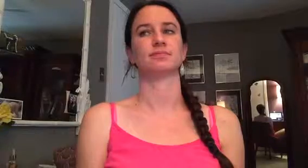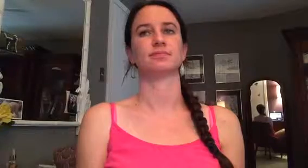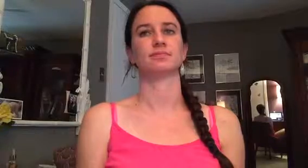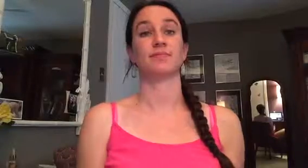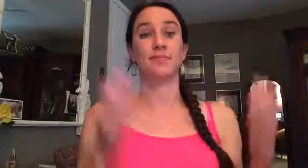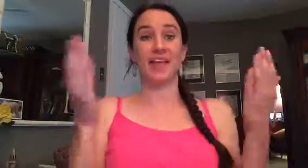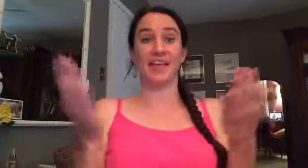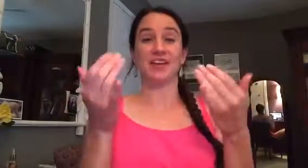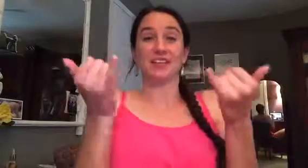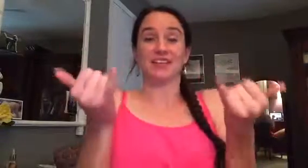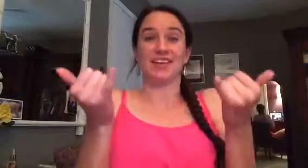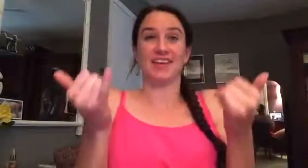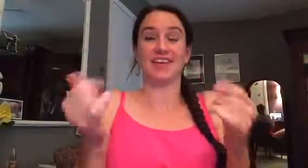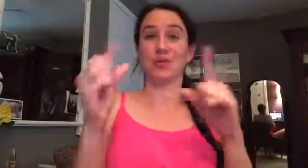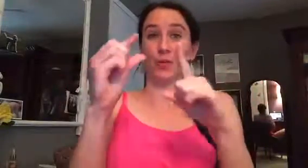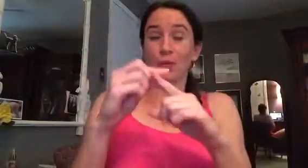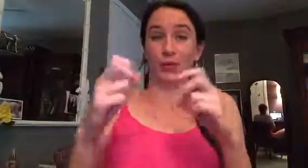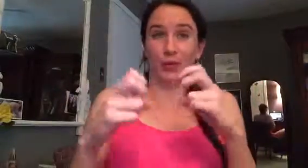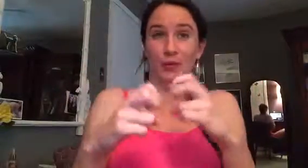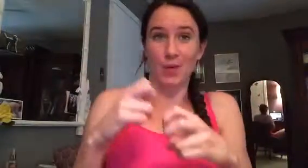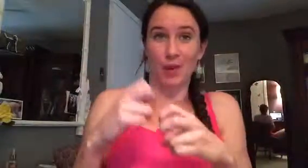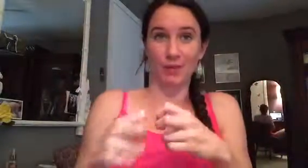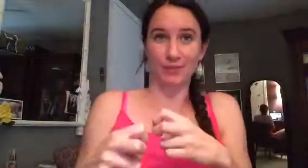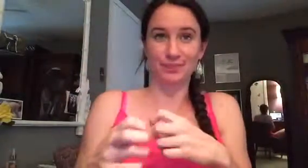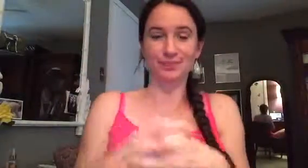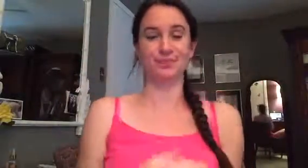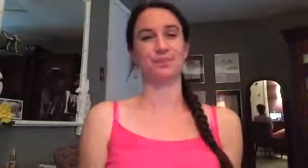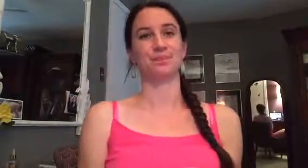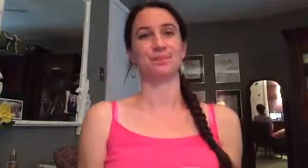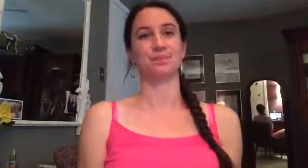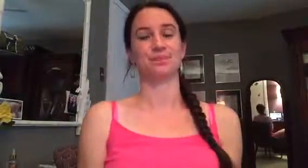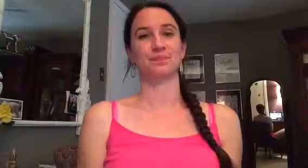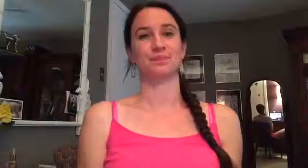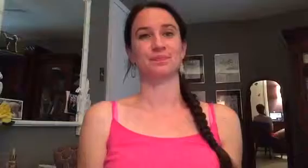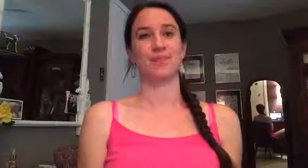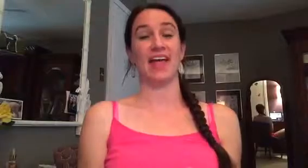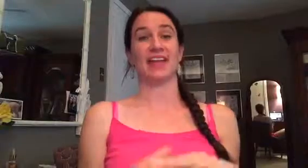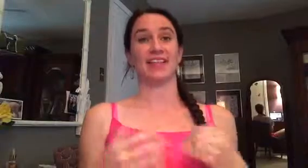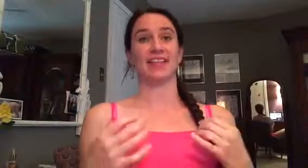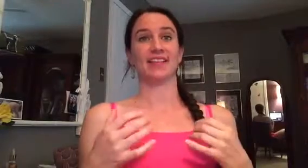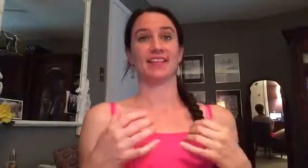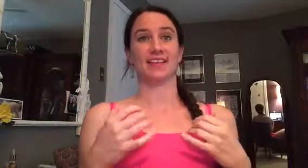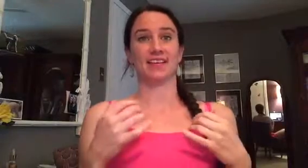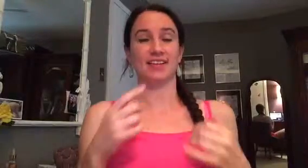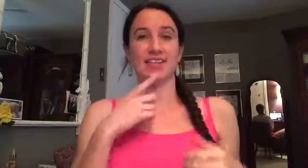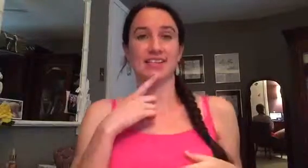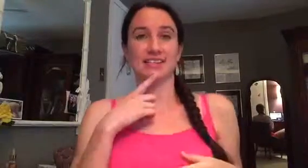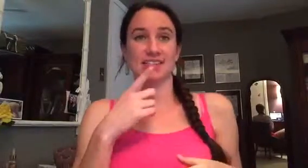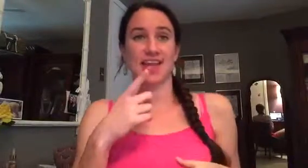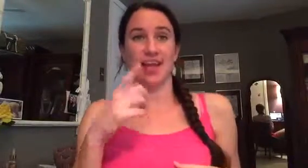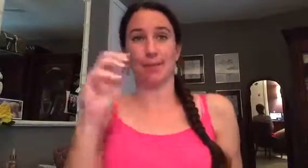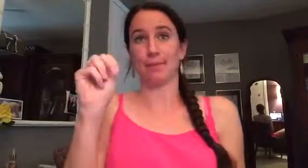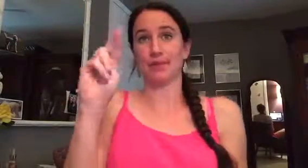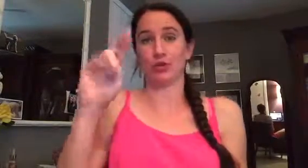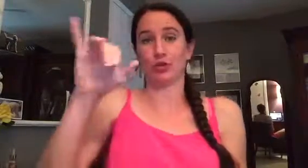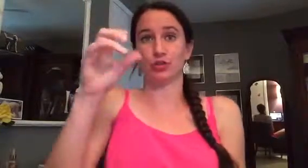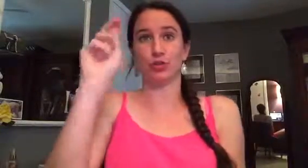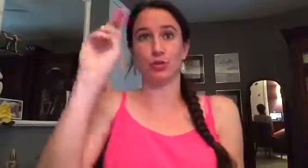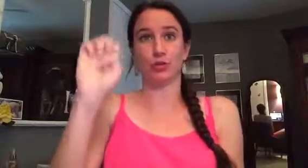Here's today's word problem. Let's say Mr. Jones wants to build a storage